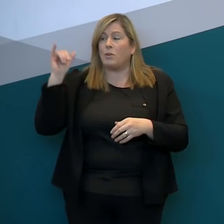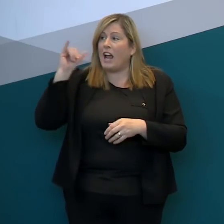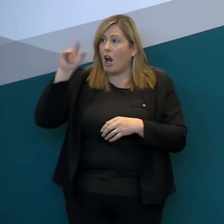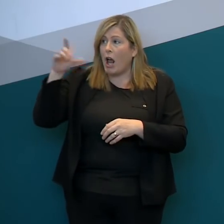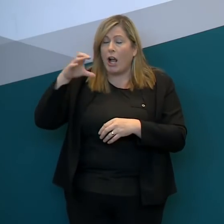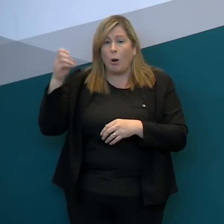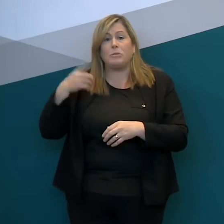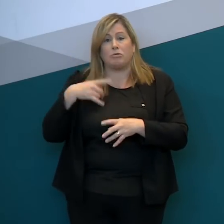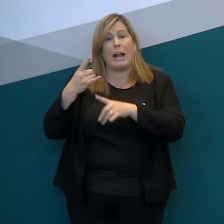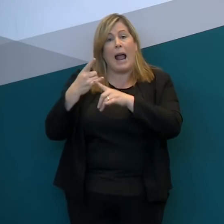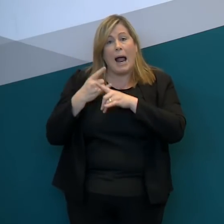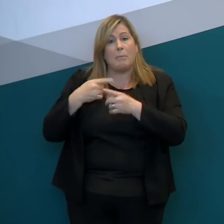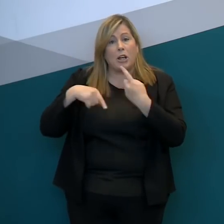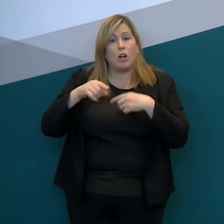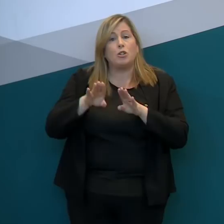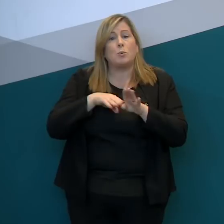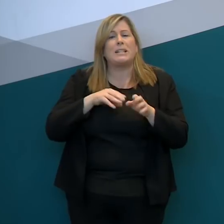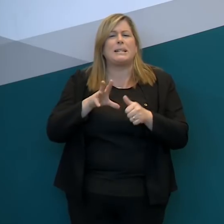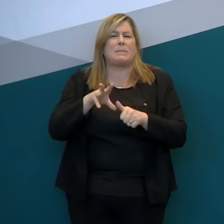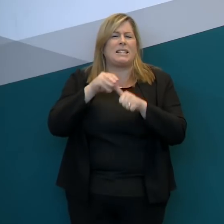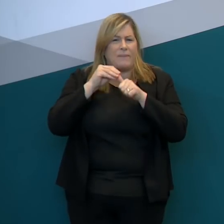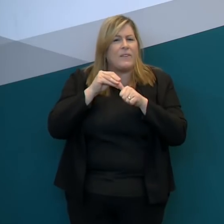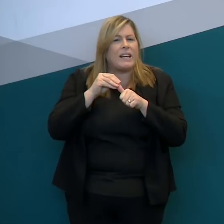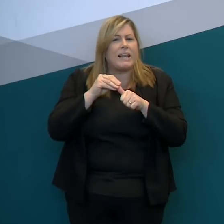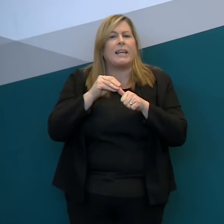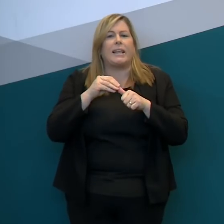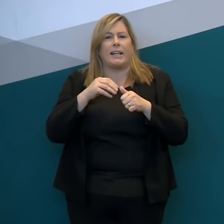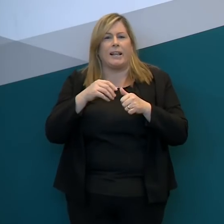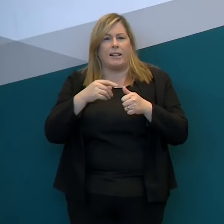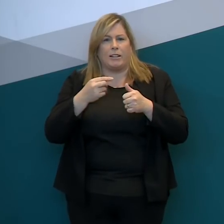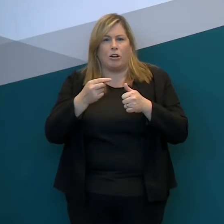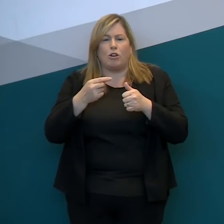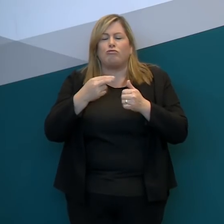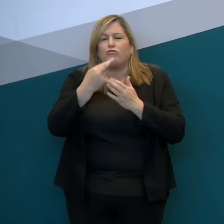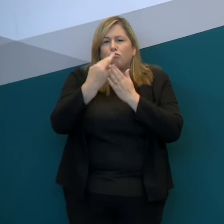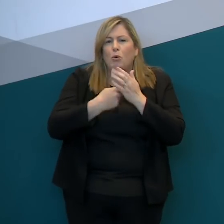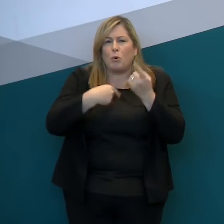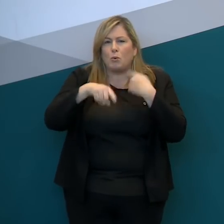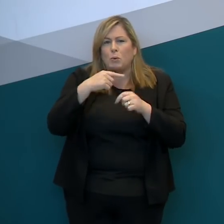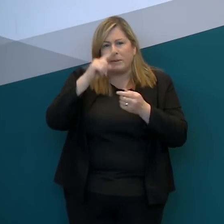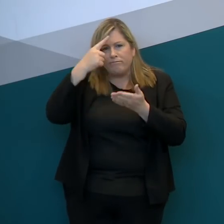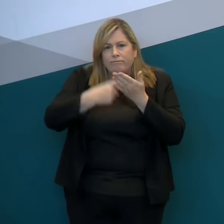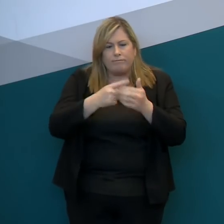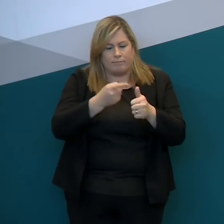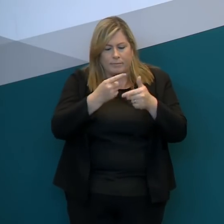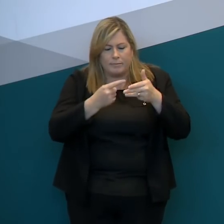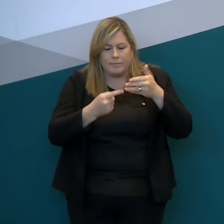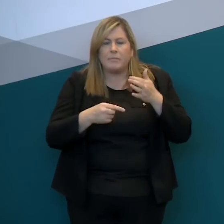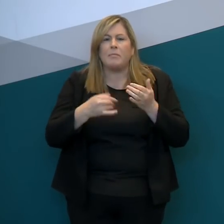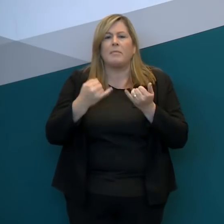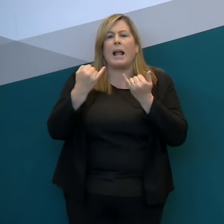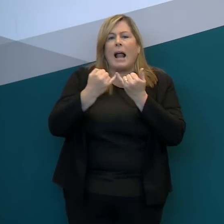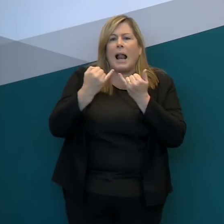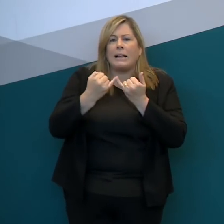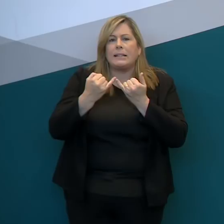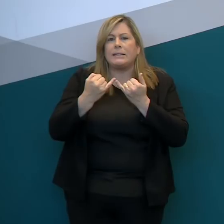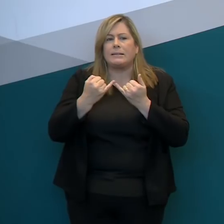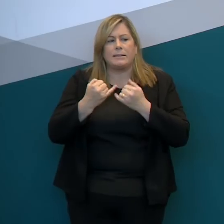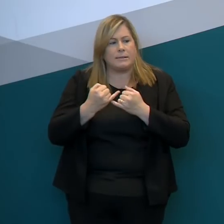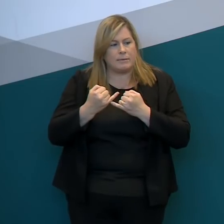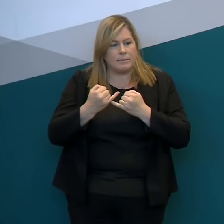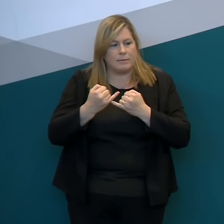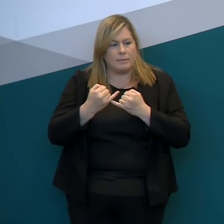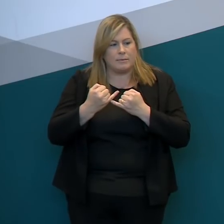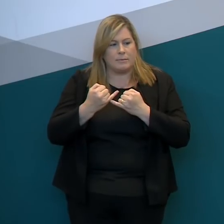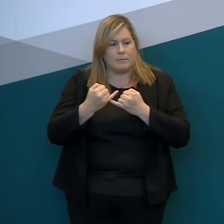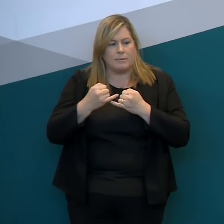some of the very specific measures that have been put in place, like, for example, the passenger locator form, which is in place at the moment, and we want to see